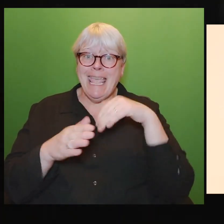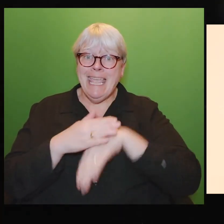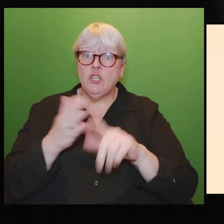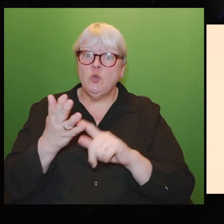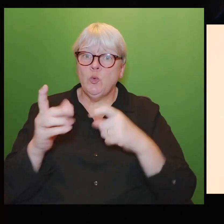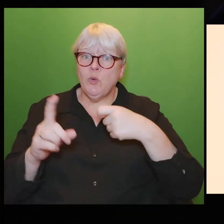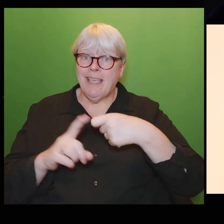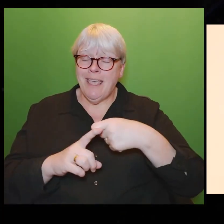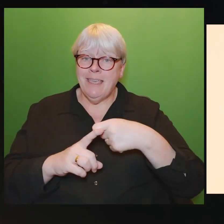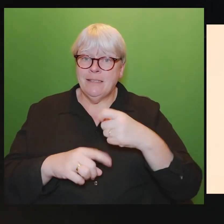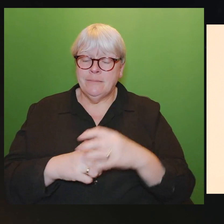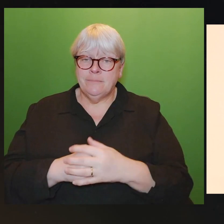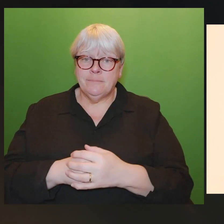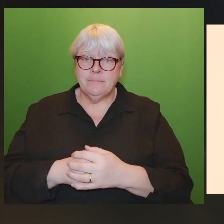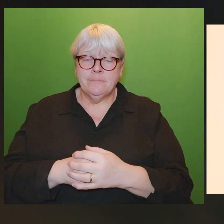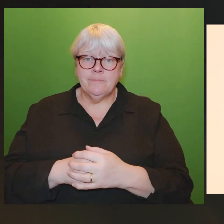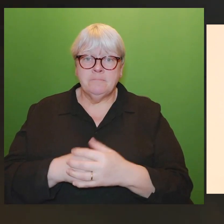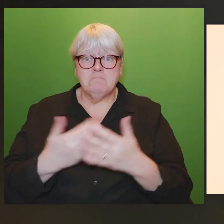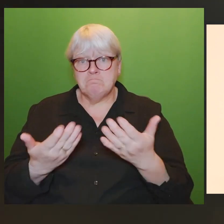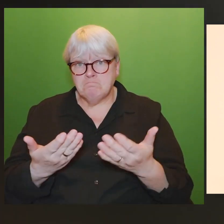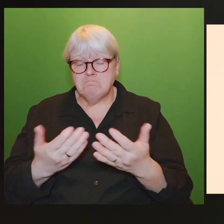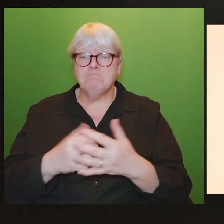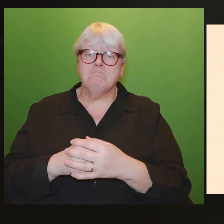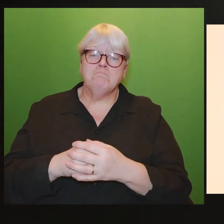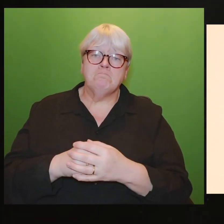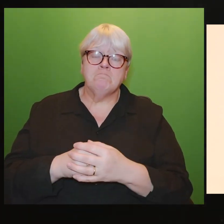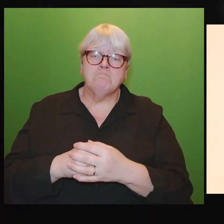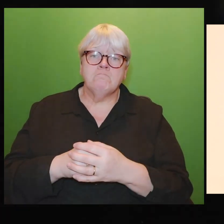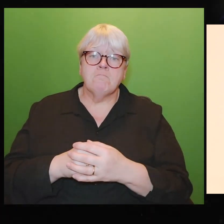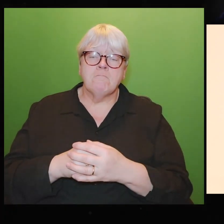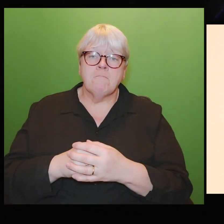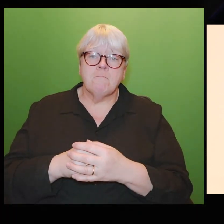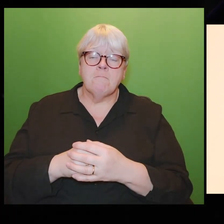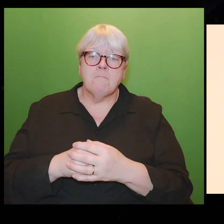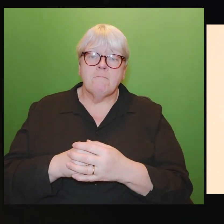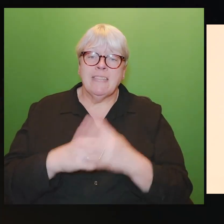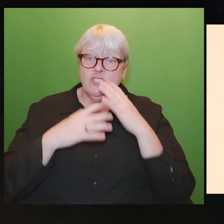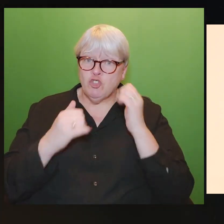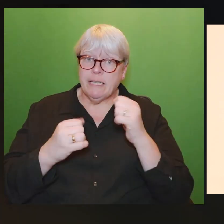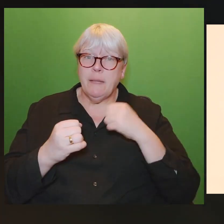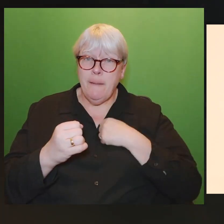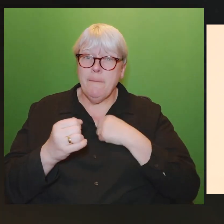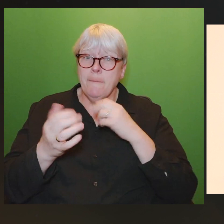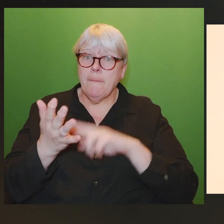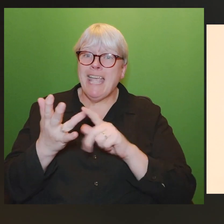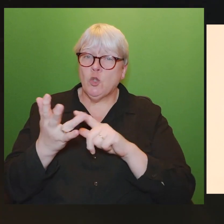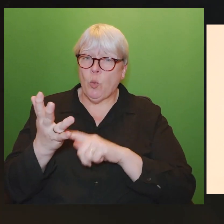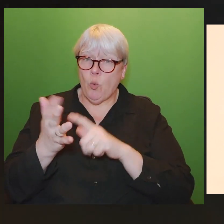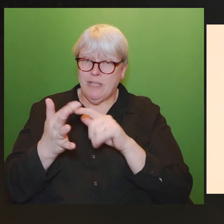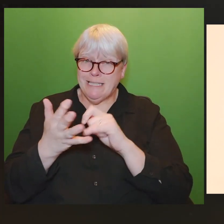her coffin with my hand, and it was only when I looked back and reflected I realised I was still looking for